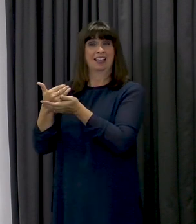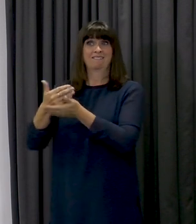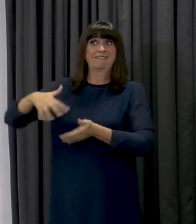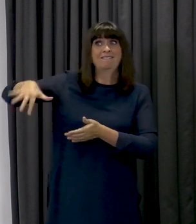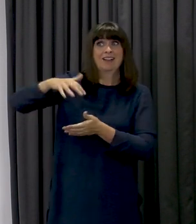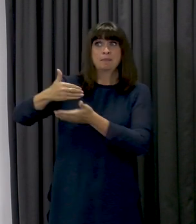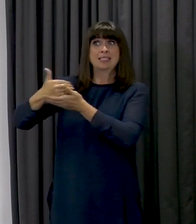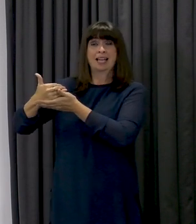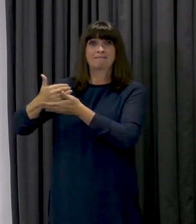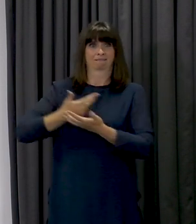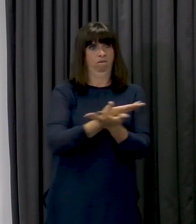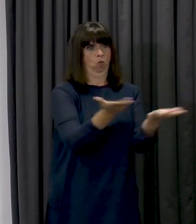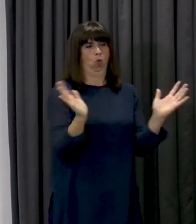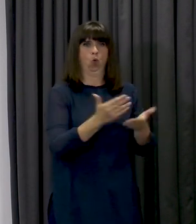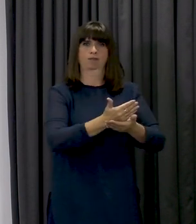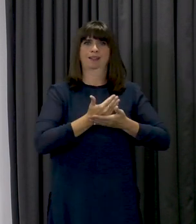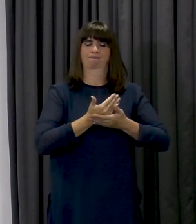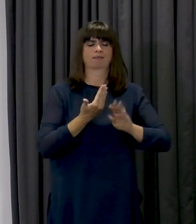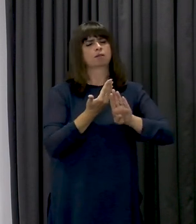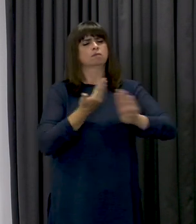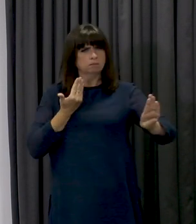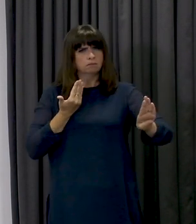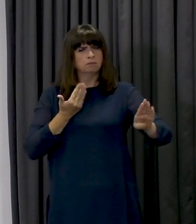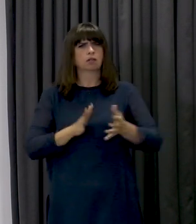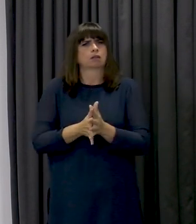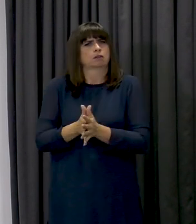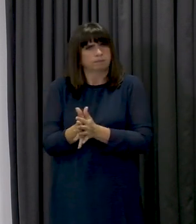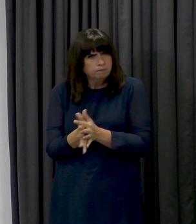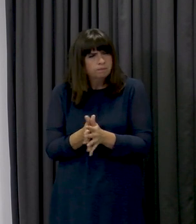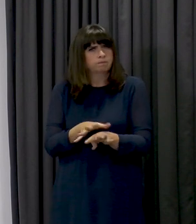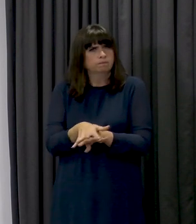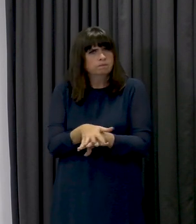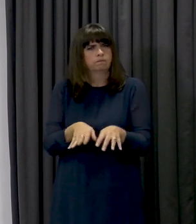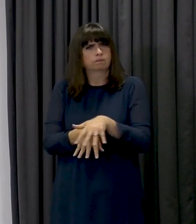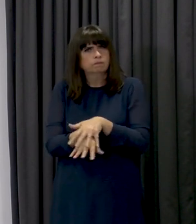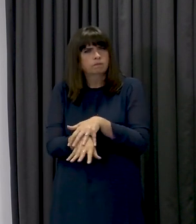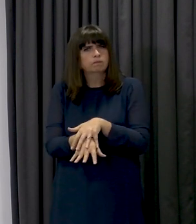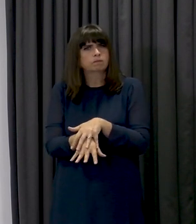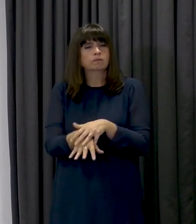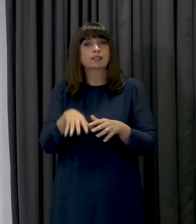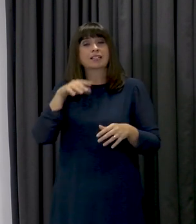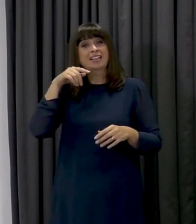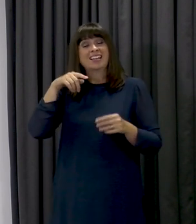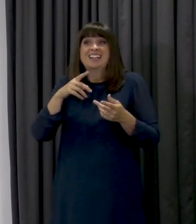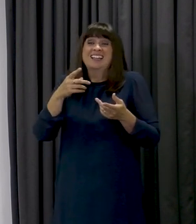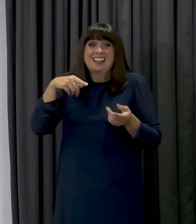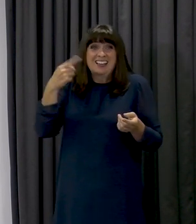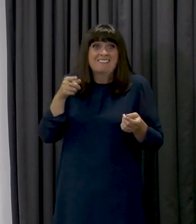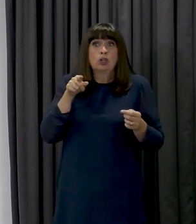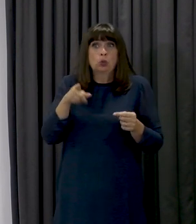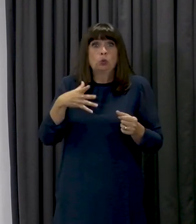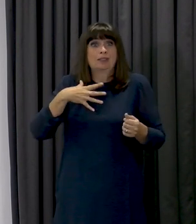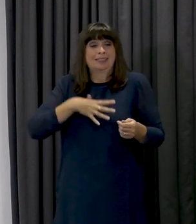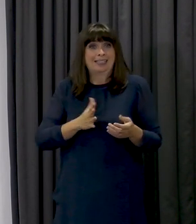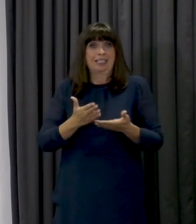and others too. Maintain a social distance. Make sure you wash your hands. If you're using shared facilities, do so